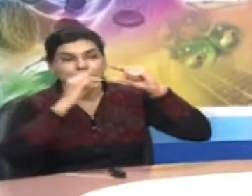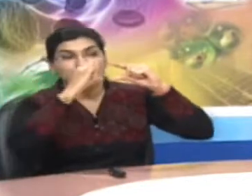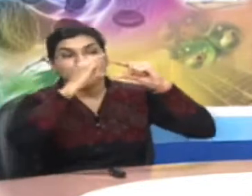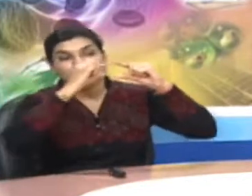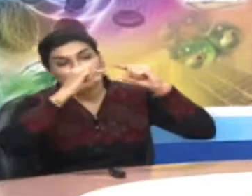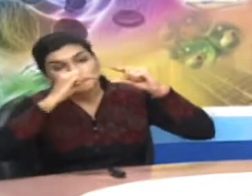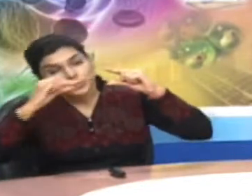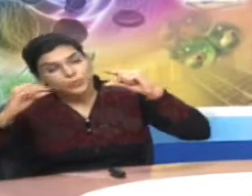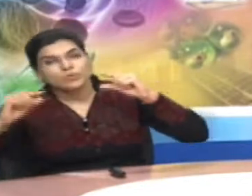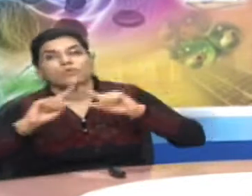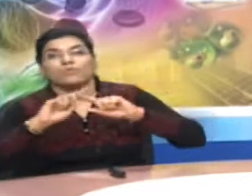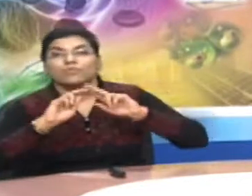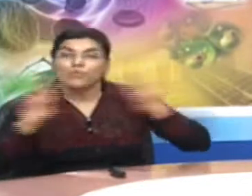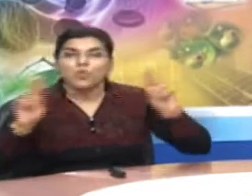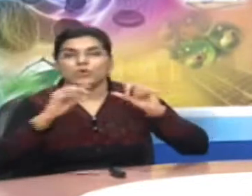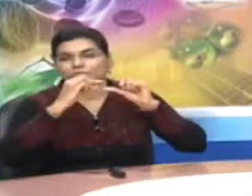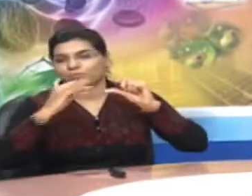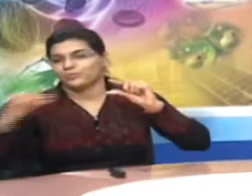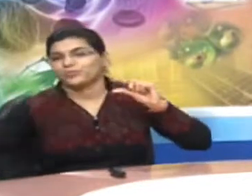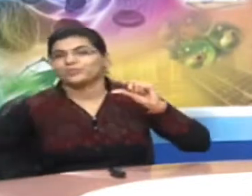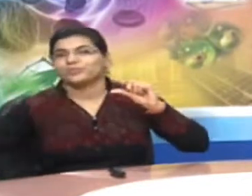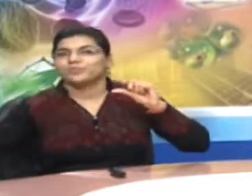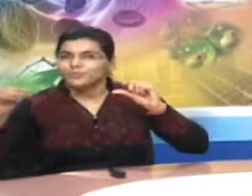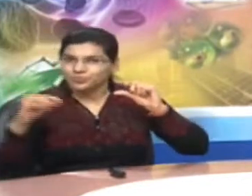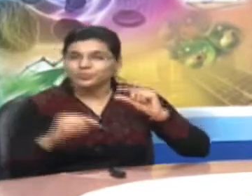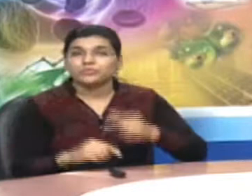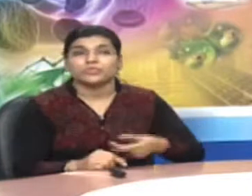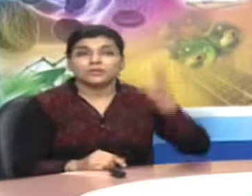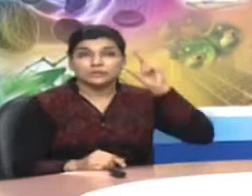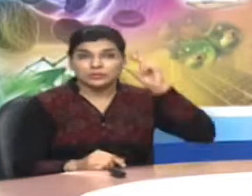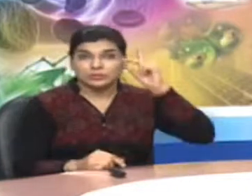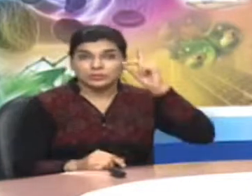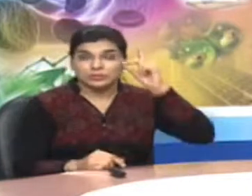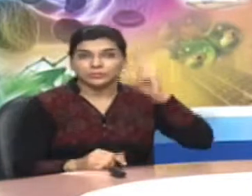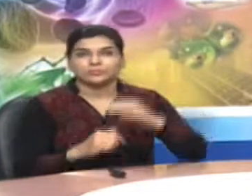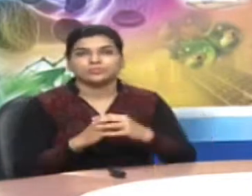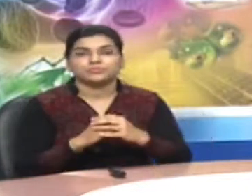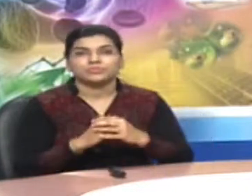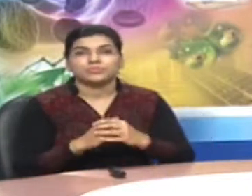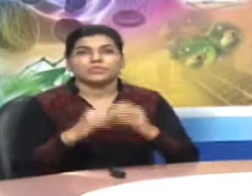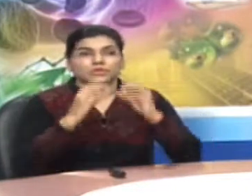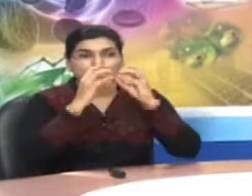all these cases come. So sentence case, lower case,